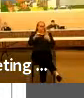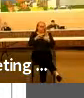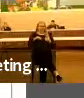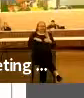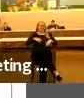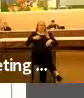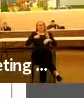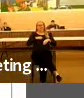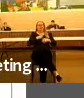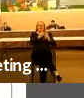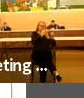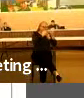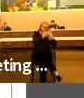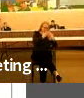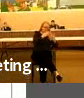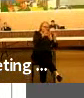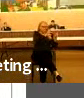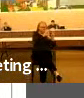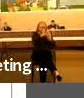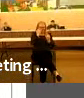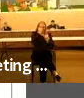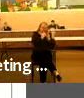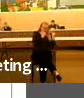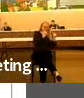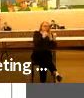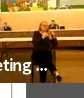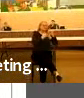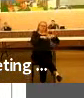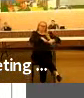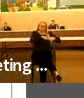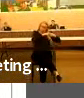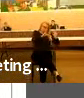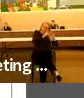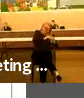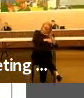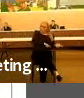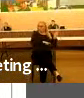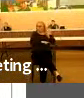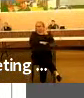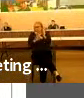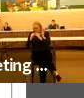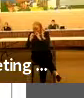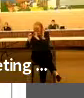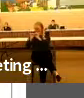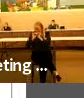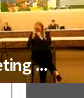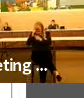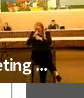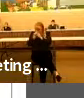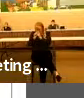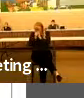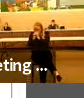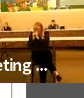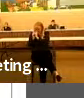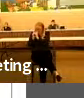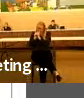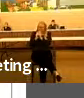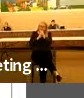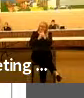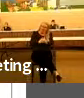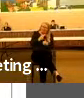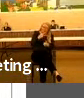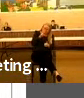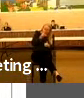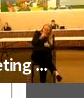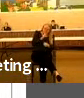that we've made to the plan in an attempt to make it not just compliant with all applicable requirements, buffers, the PUD and the zoning and